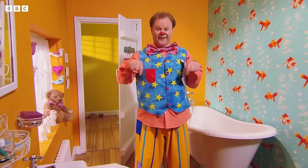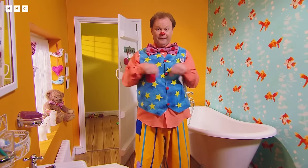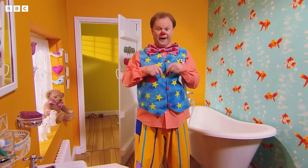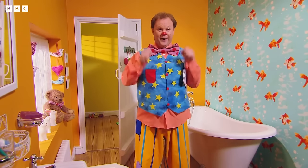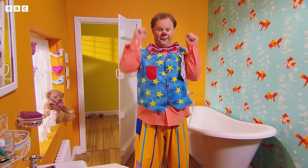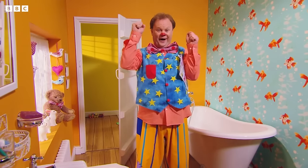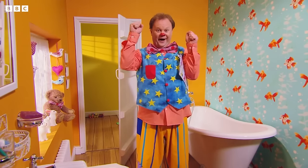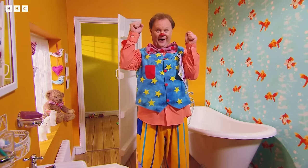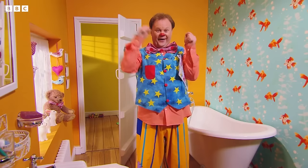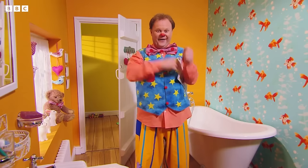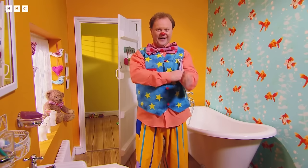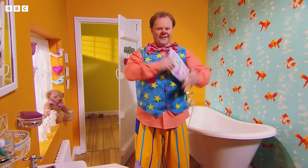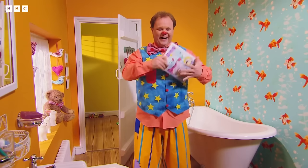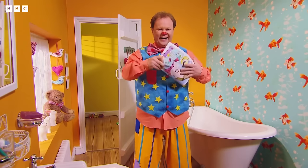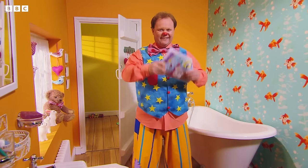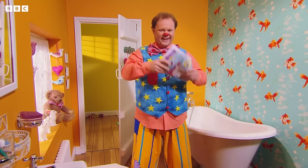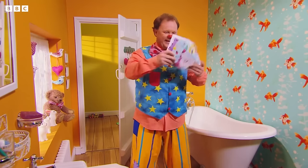bathroom. Woohoo!